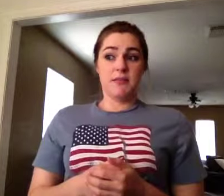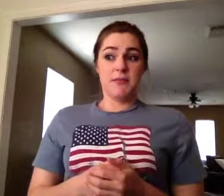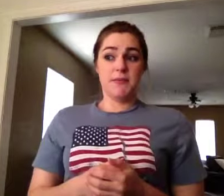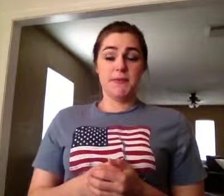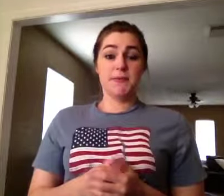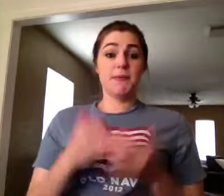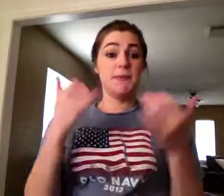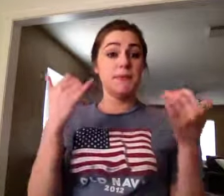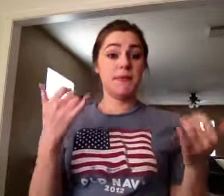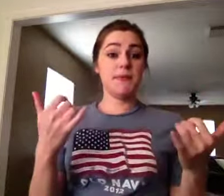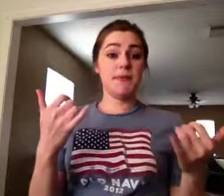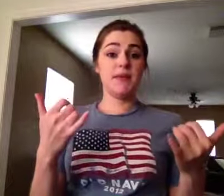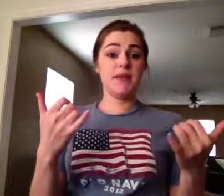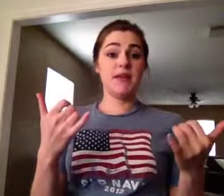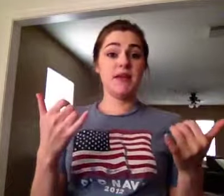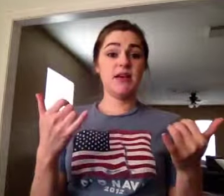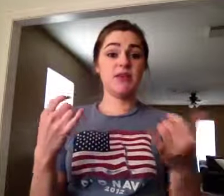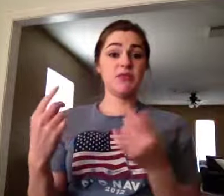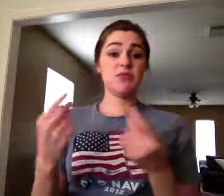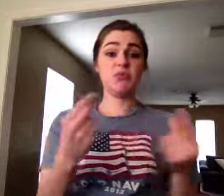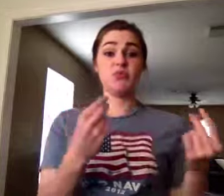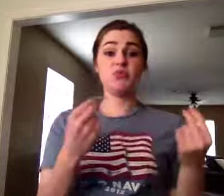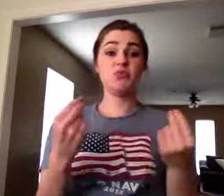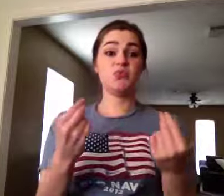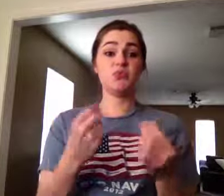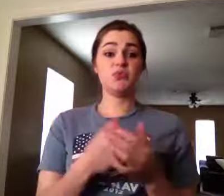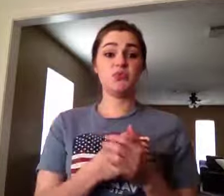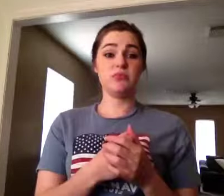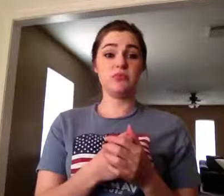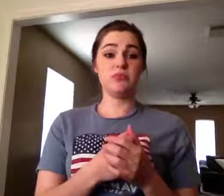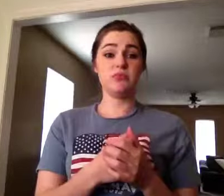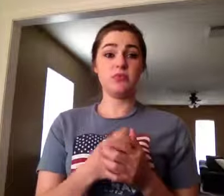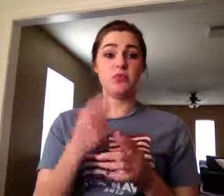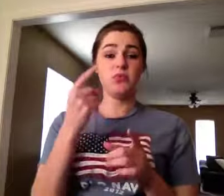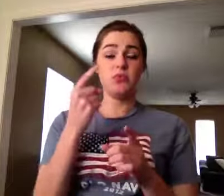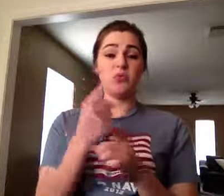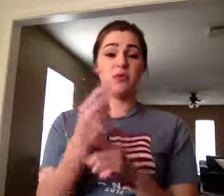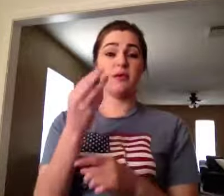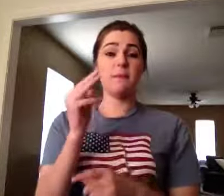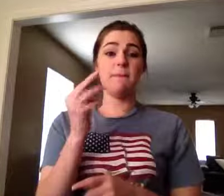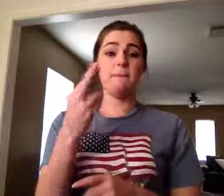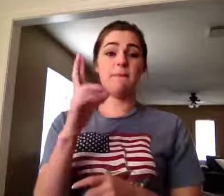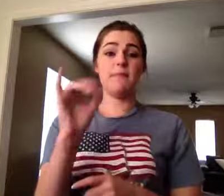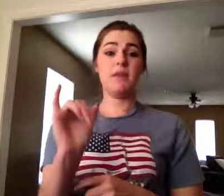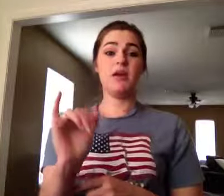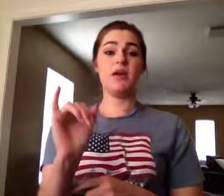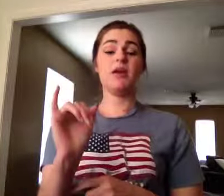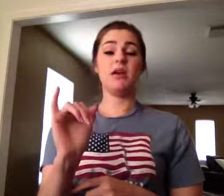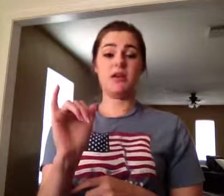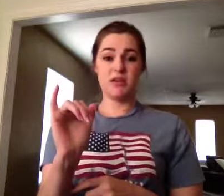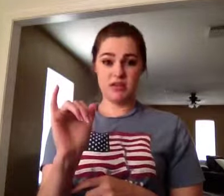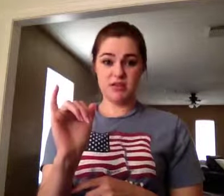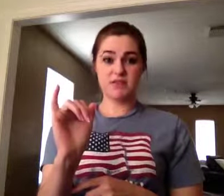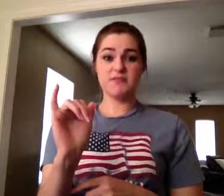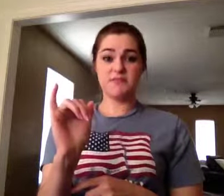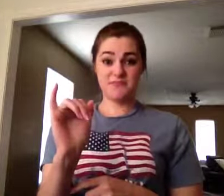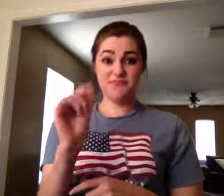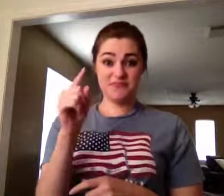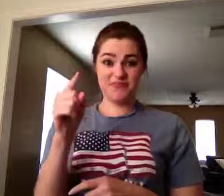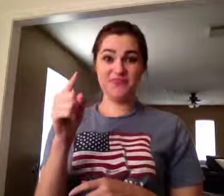Now, what do we need to do next? That's right, Mary, you got it. We need to figure out the area of the floor, so we need to